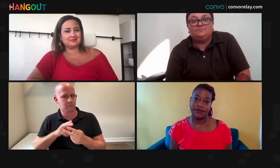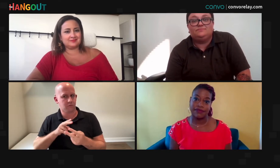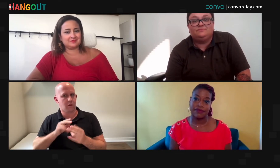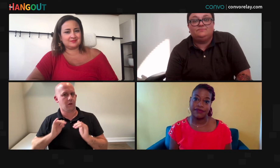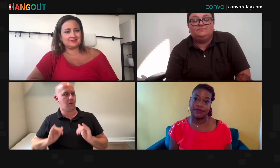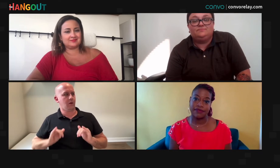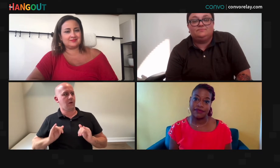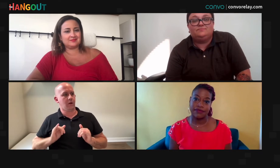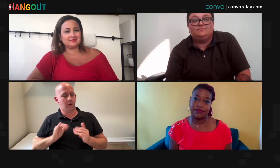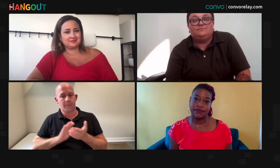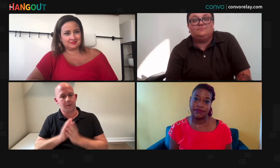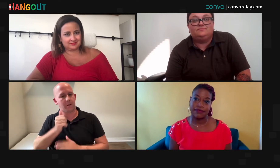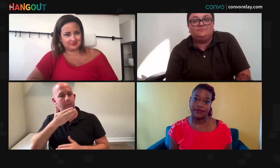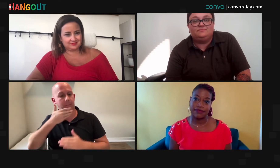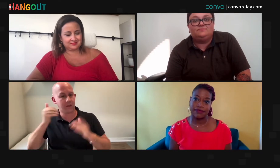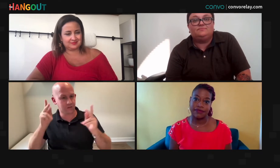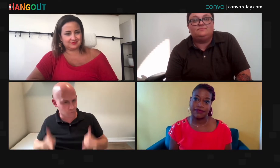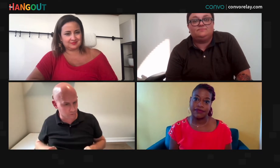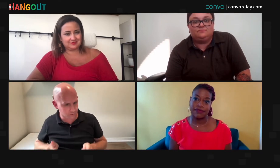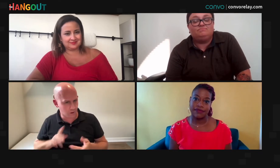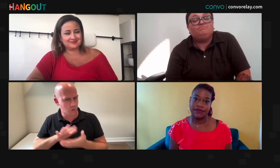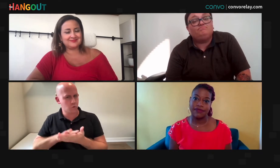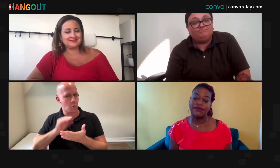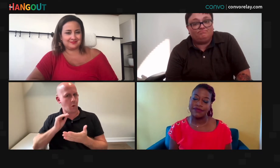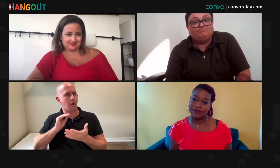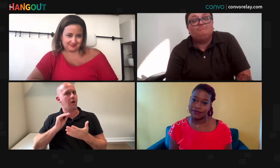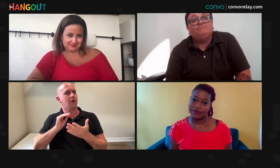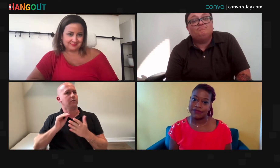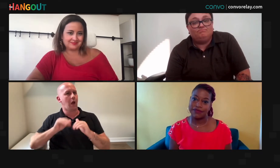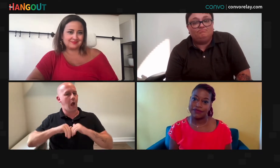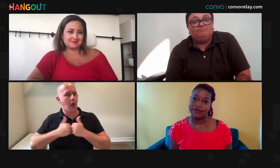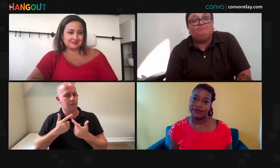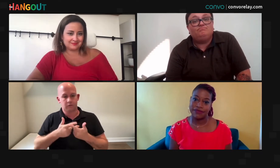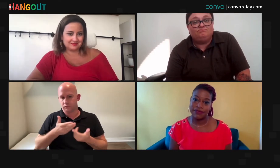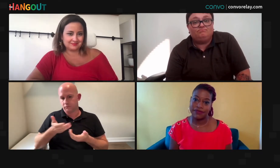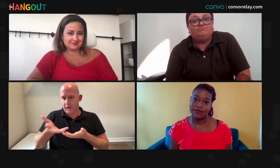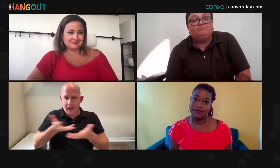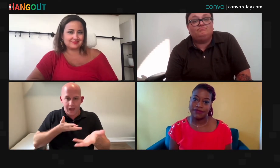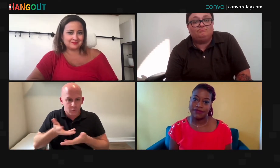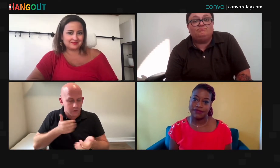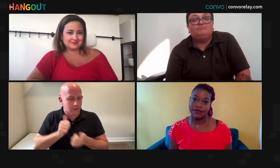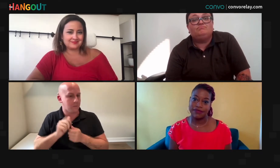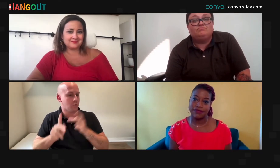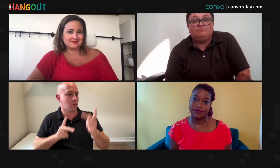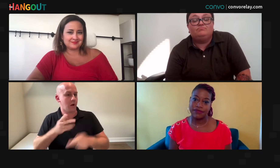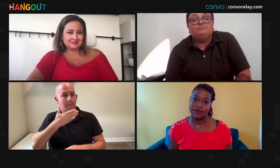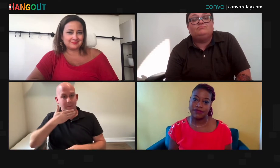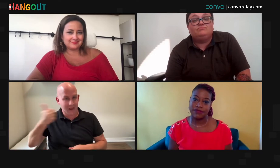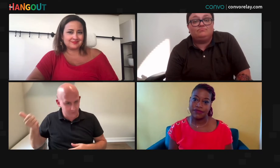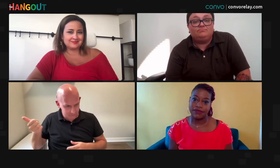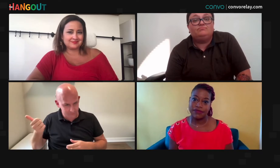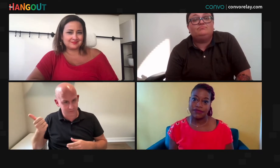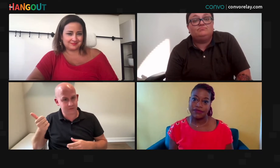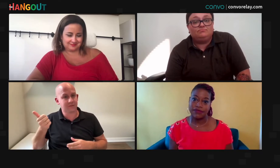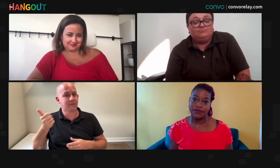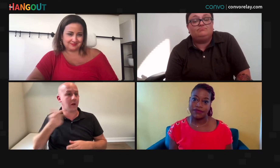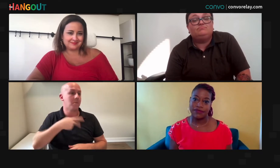And just like you both have mentioned, Leesa and Cookie, you can learn how to be a better person, learn how to interact with